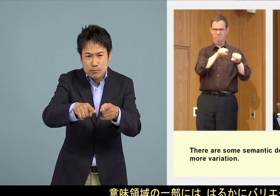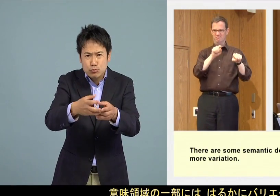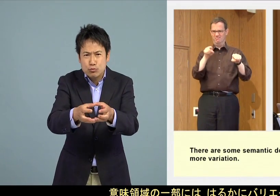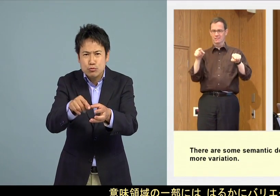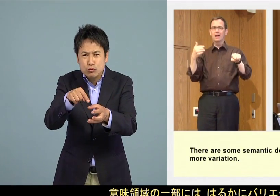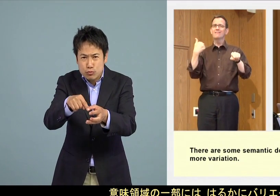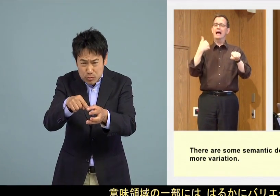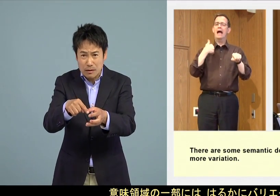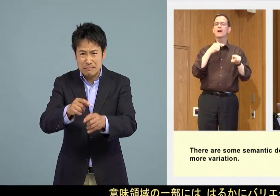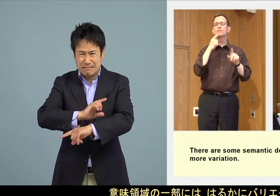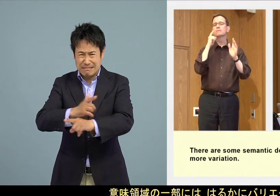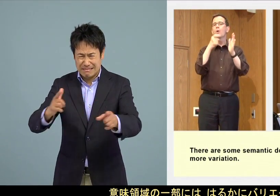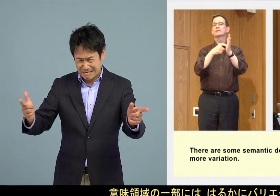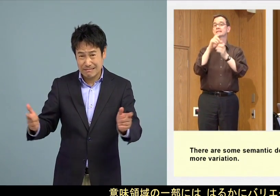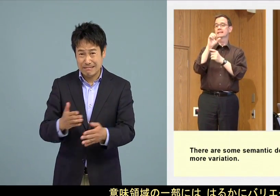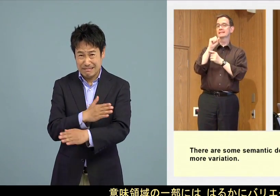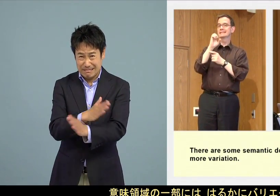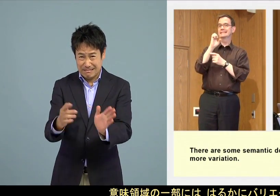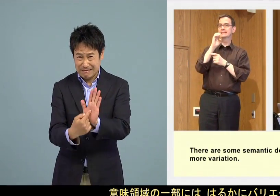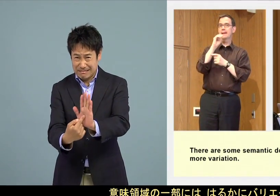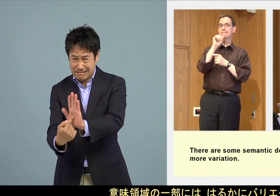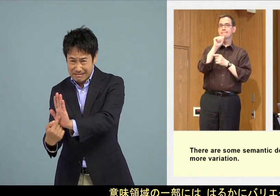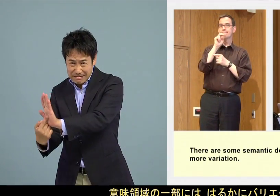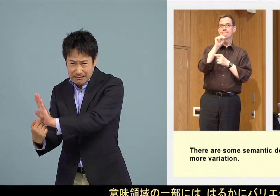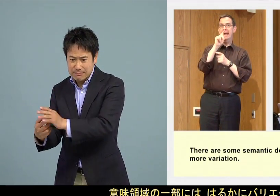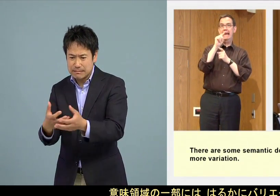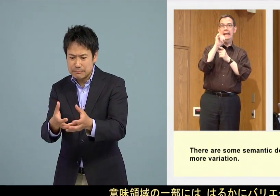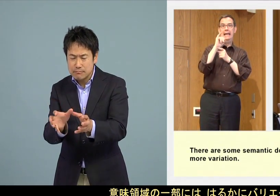some areas where there's a lot more variation.